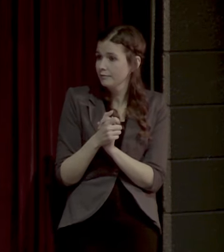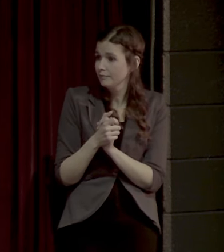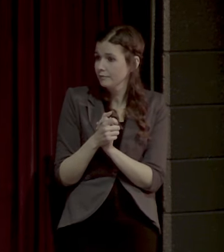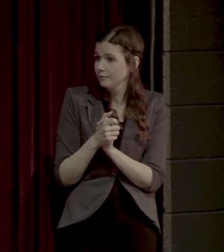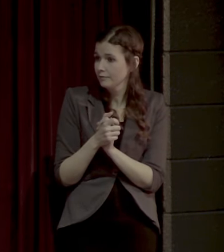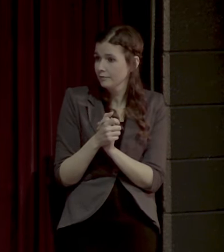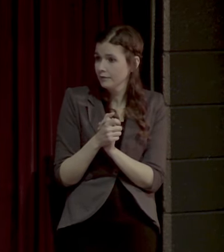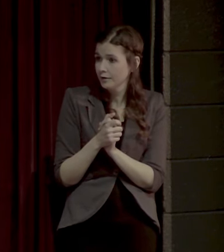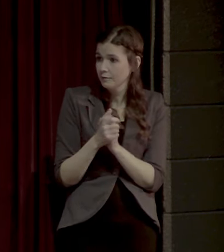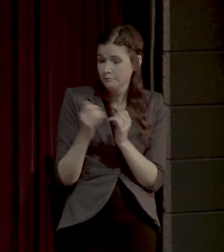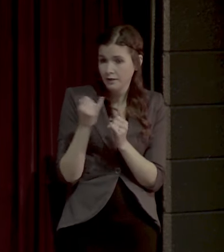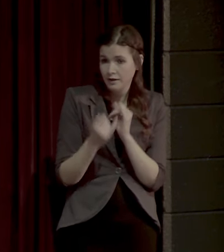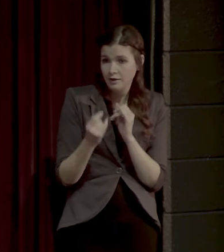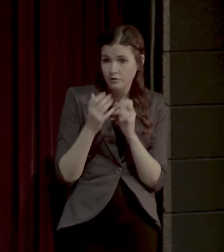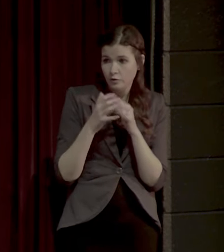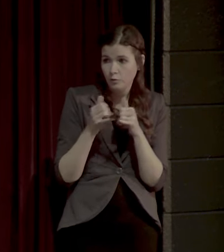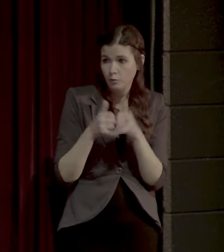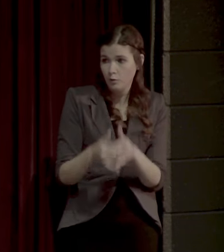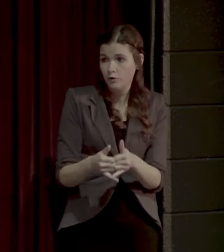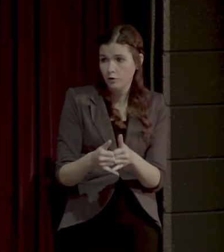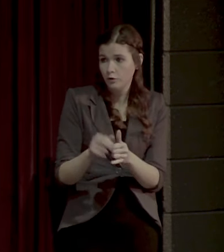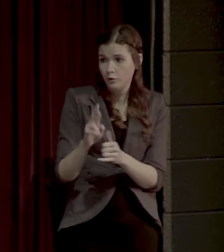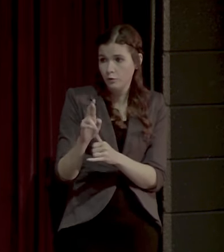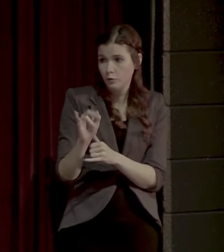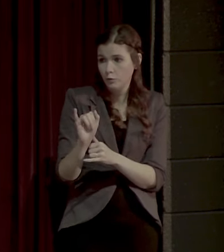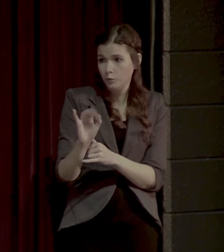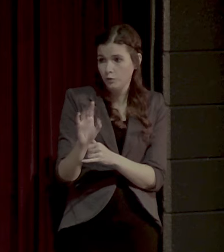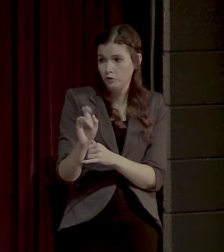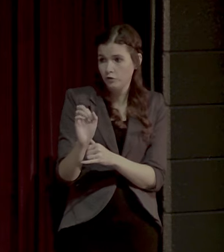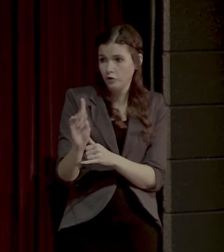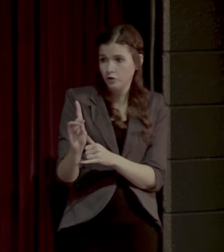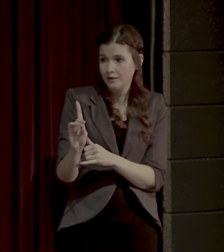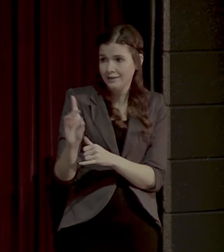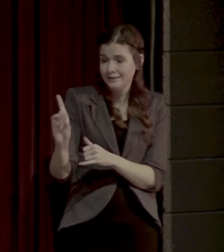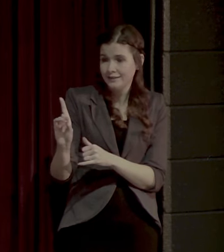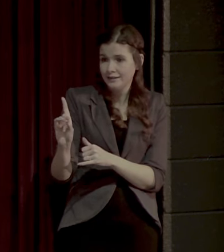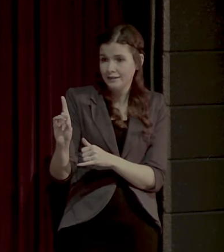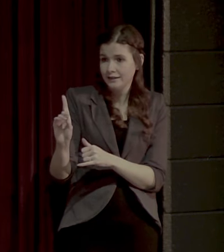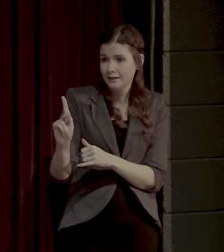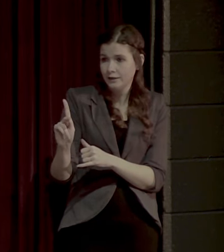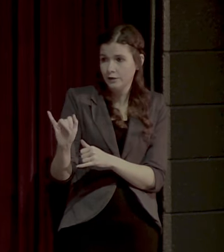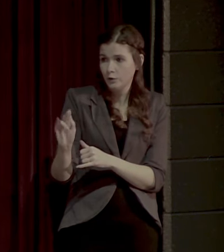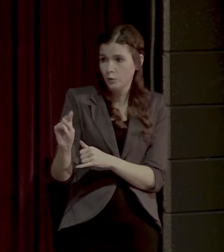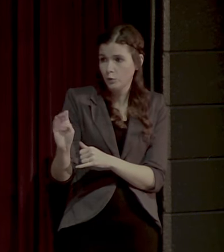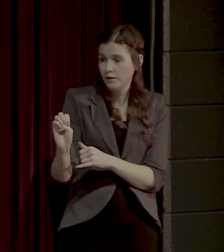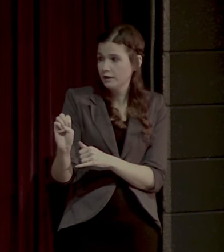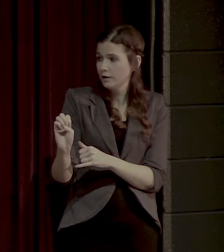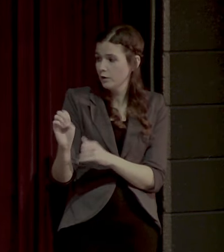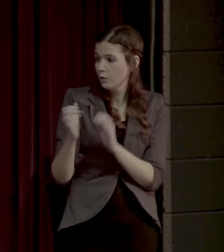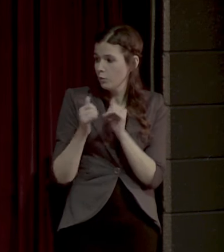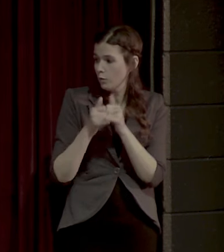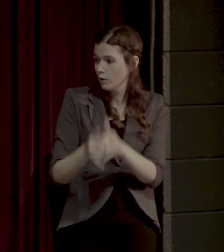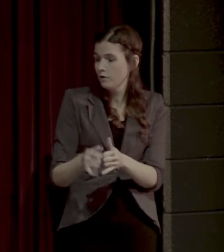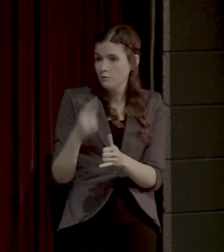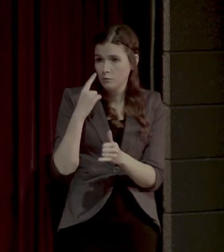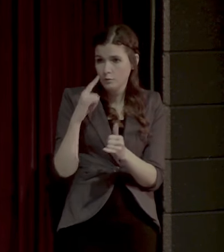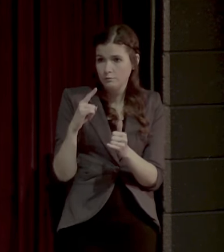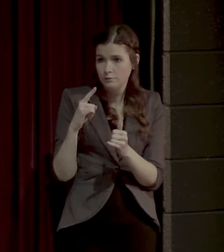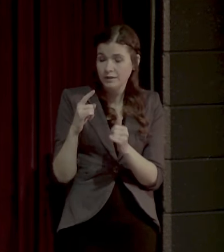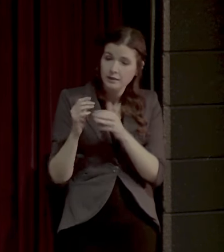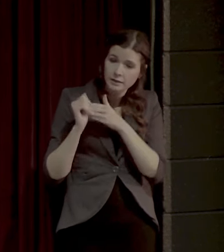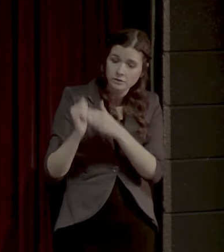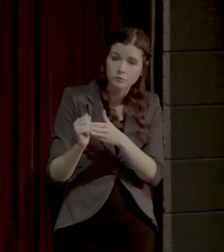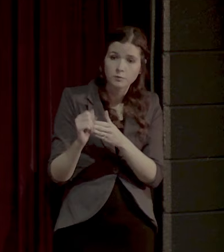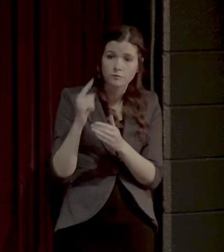And my final award, the Richard D. Kanoki Award for Outstanding Leadership, is provided